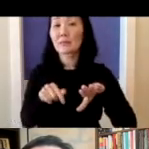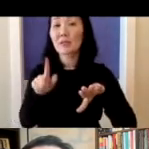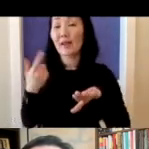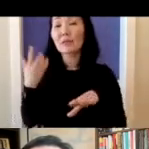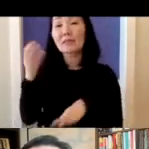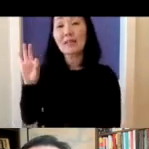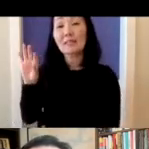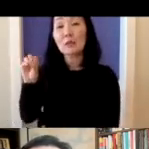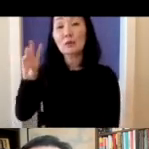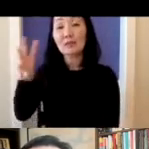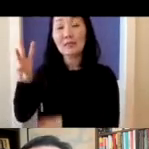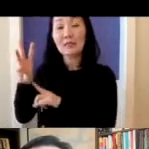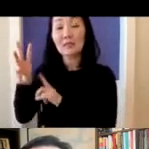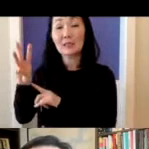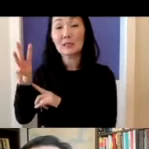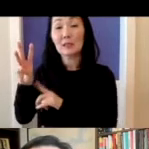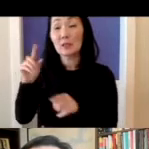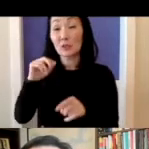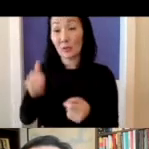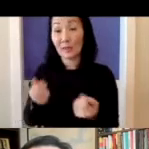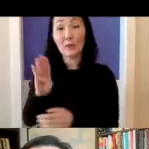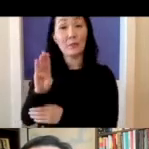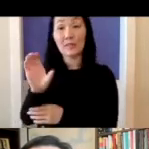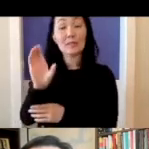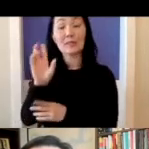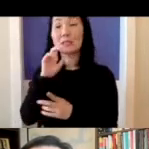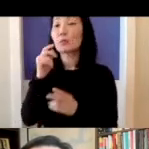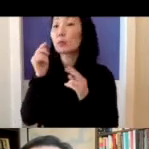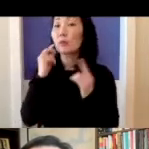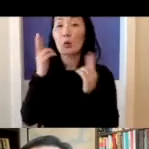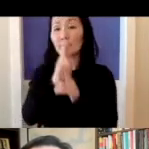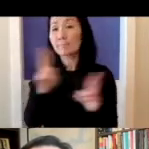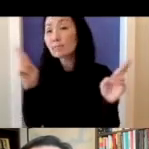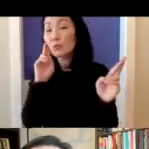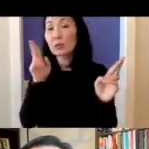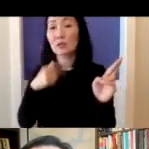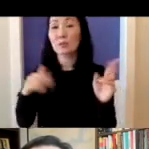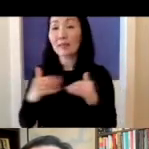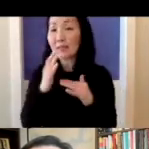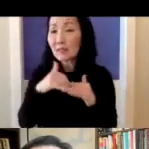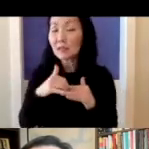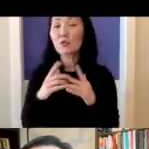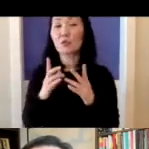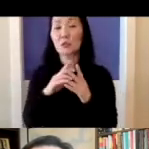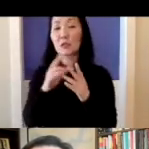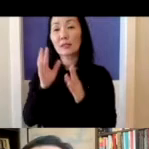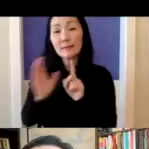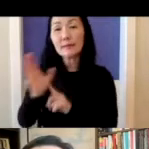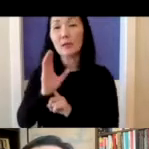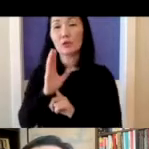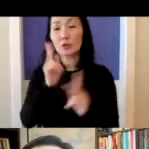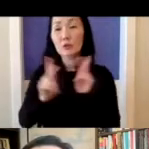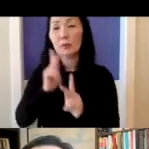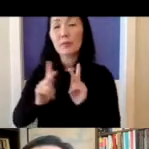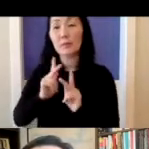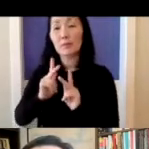title has never been extinguished in British Columbia, through which I think we are here today to, I think, talk about the